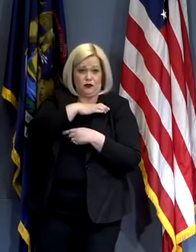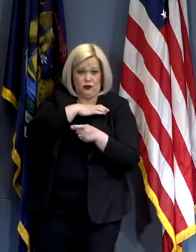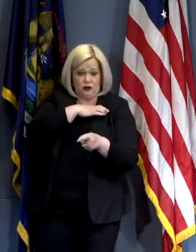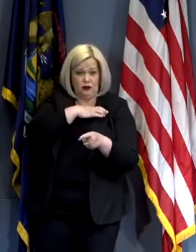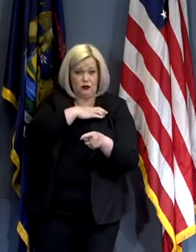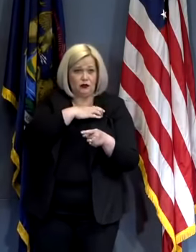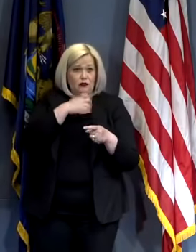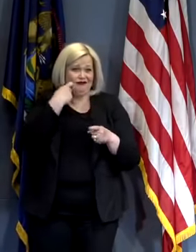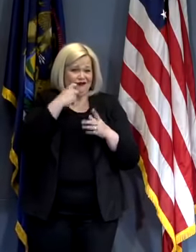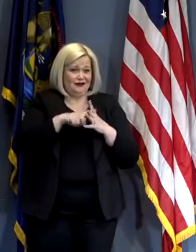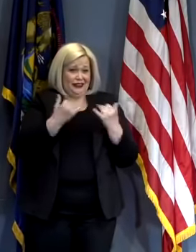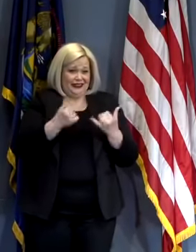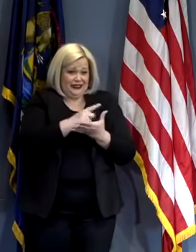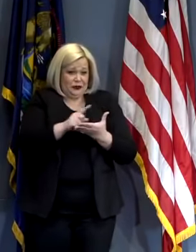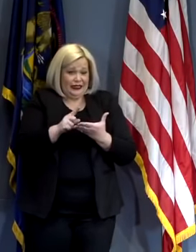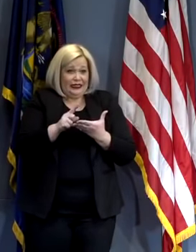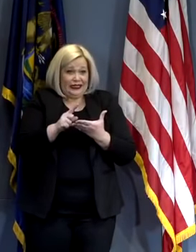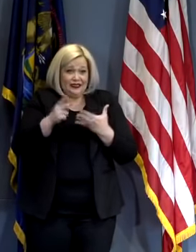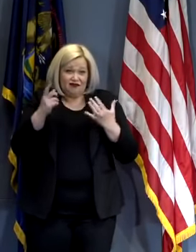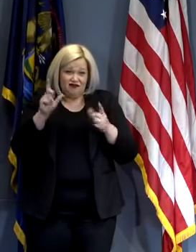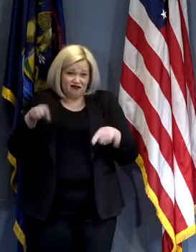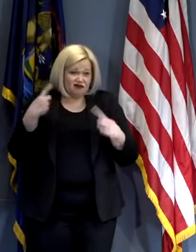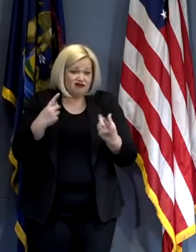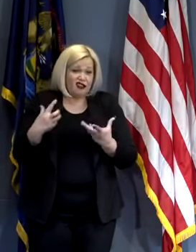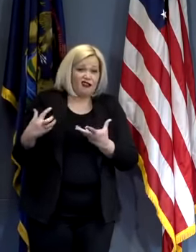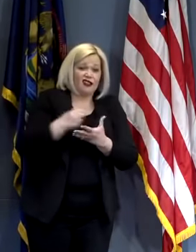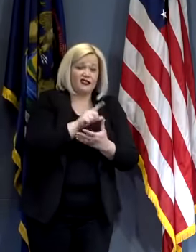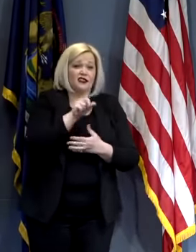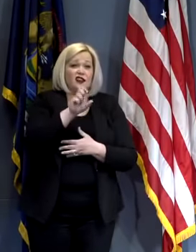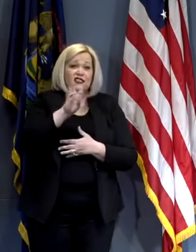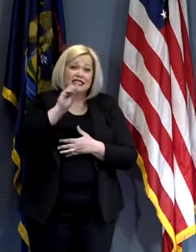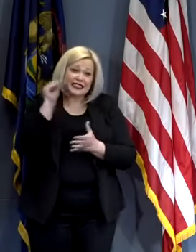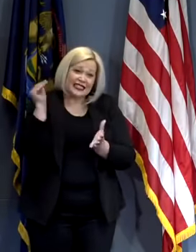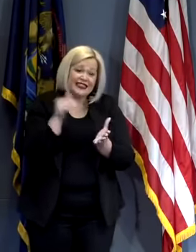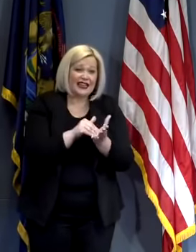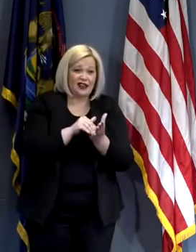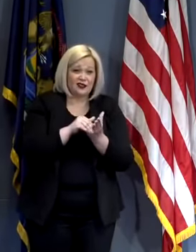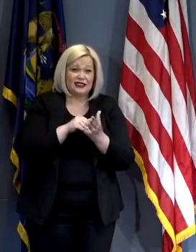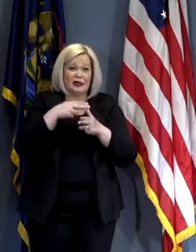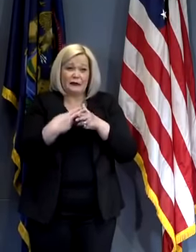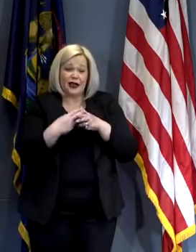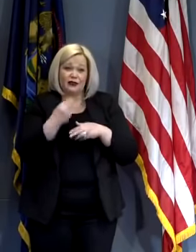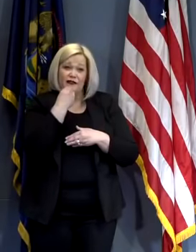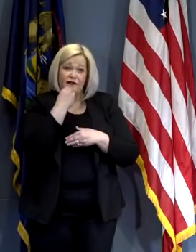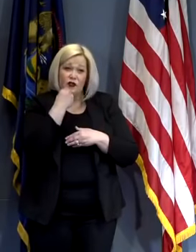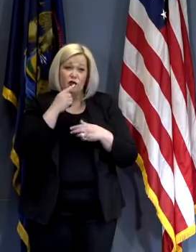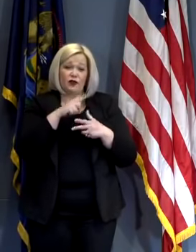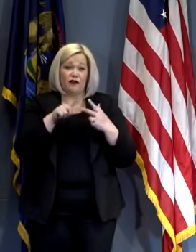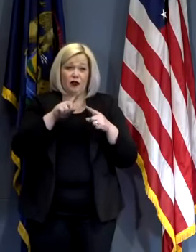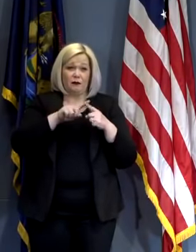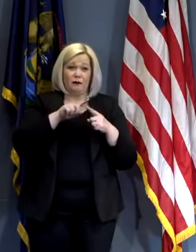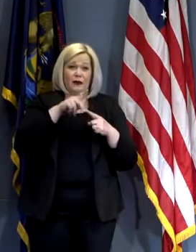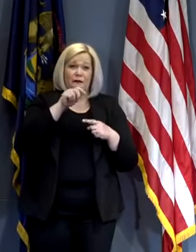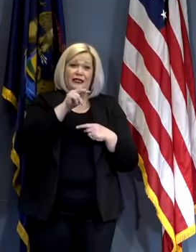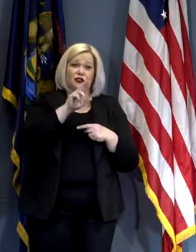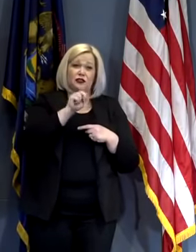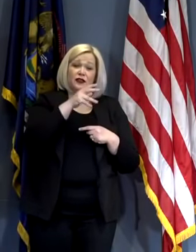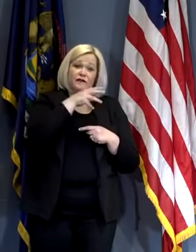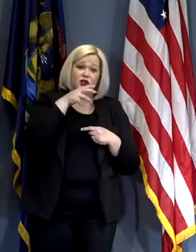collected over 160,000 pounds of food from Sysco, McDonald's, and Peterson Farms. Thank you.